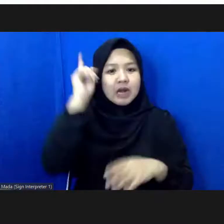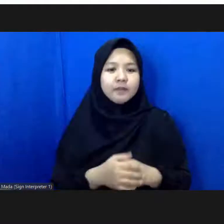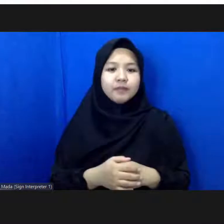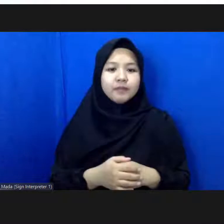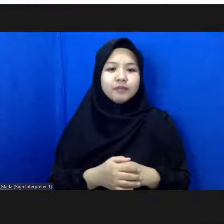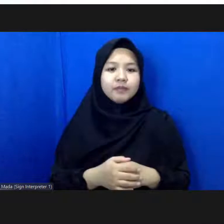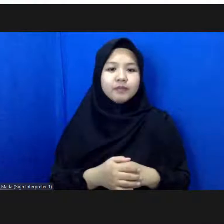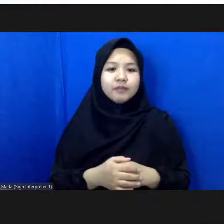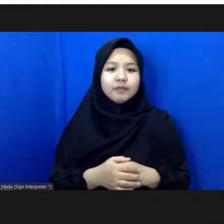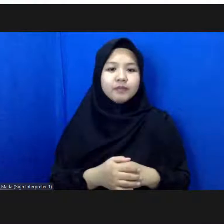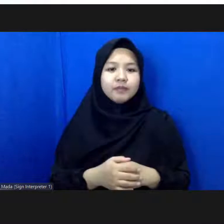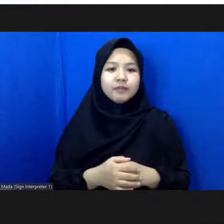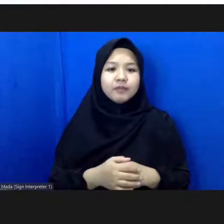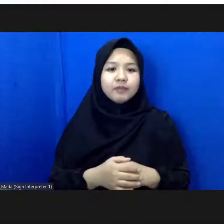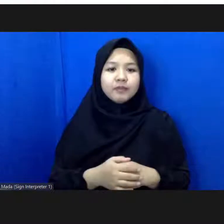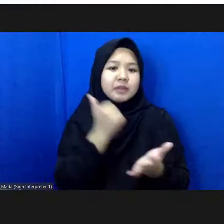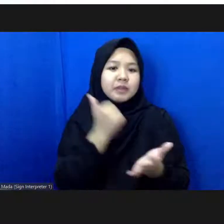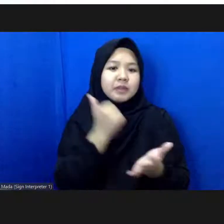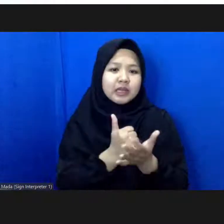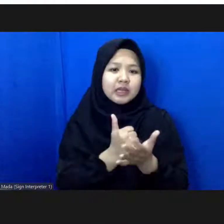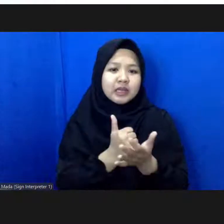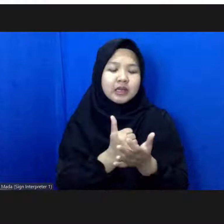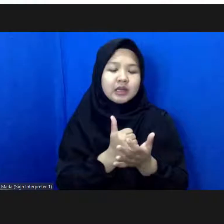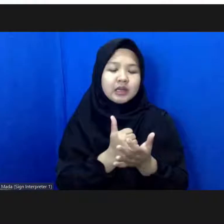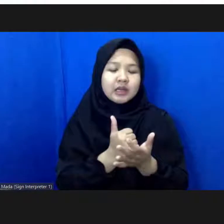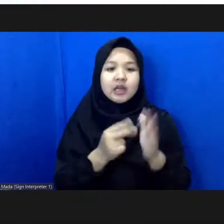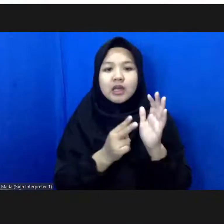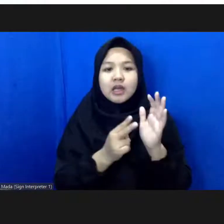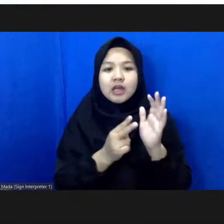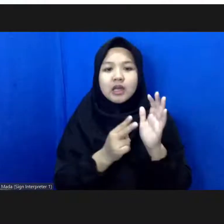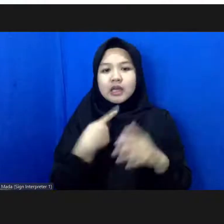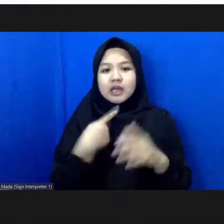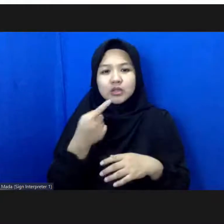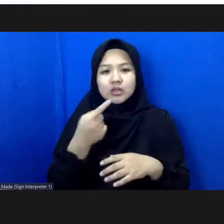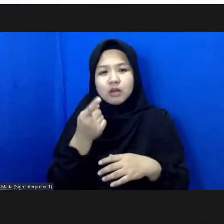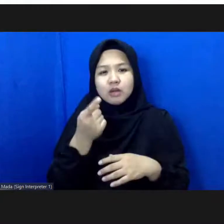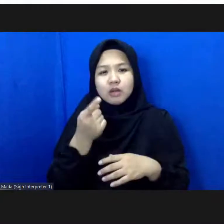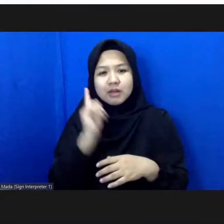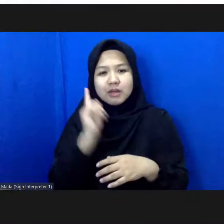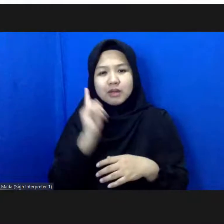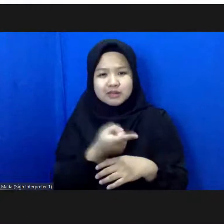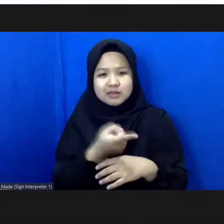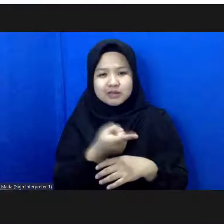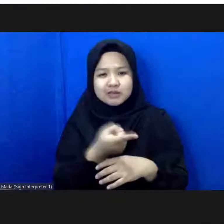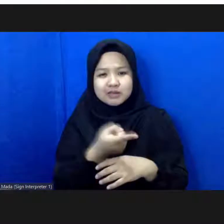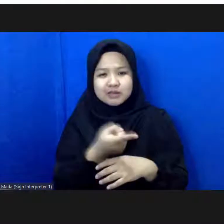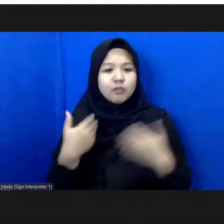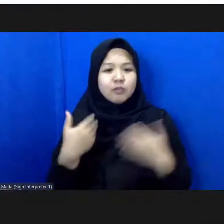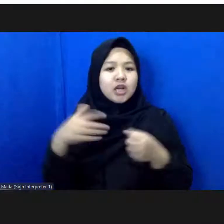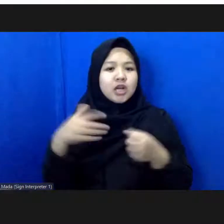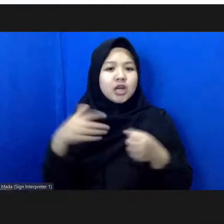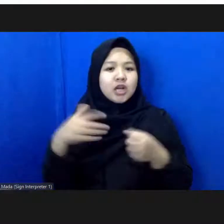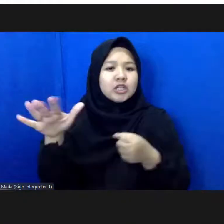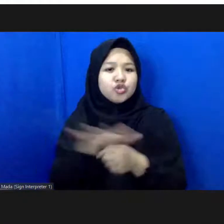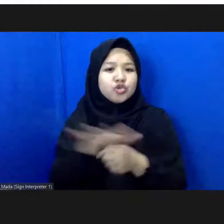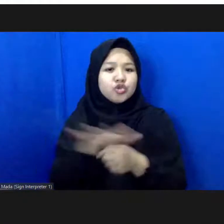critical in terms of ensuring that we have enough kind of let's